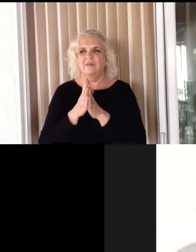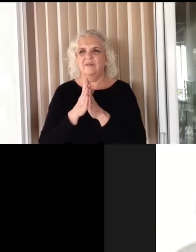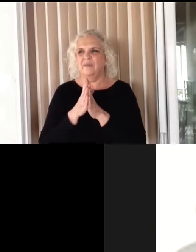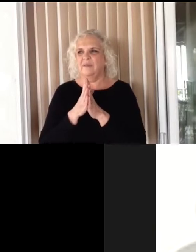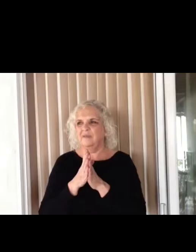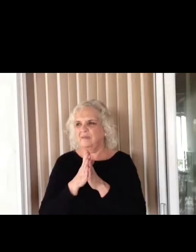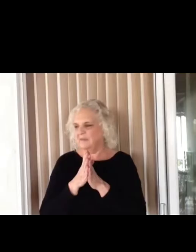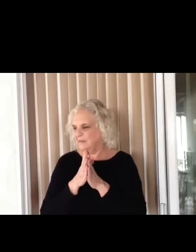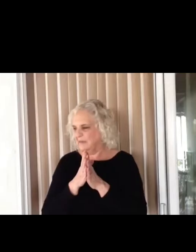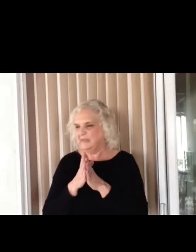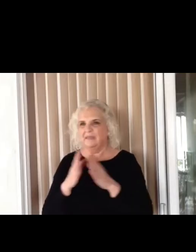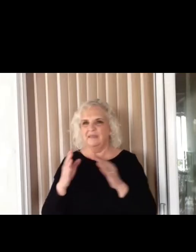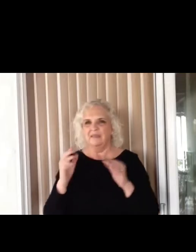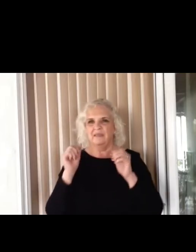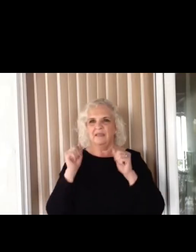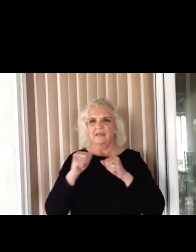Hirano said, please move.